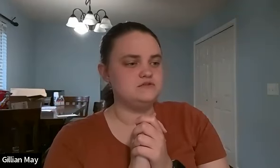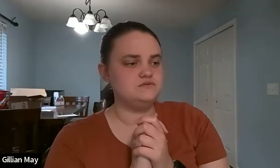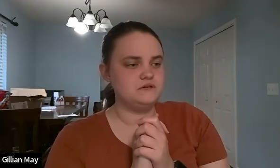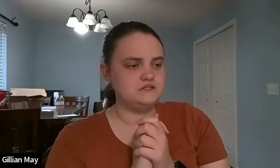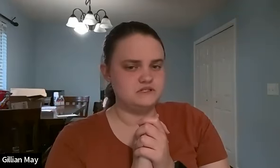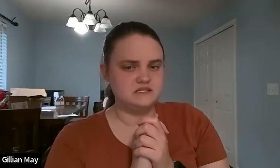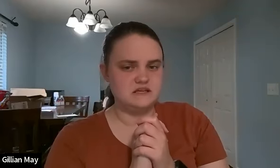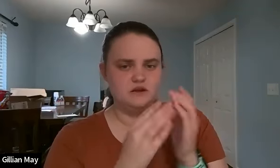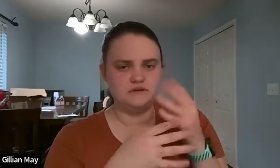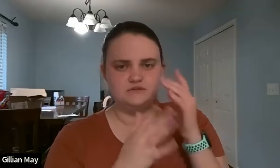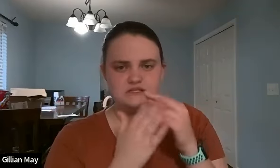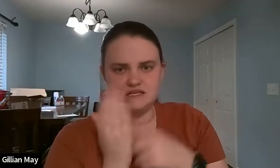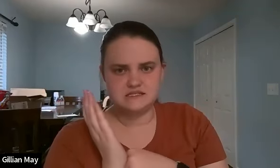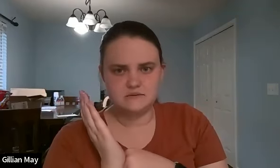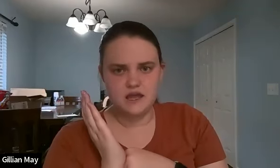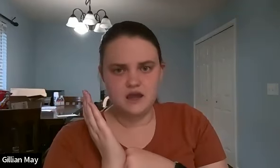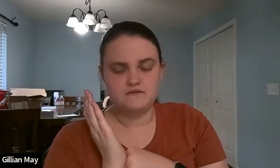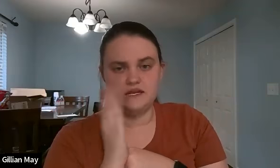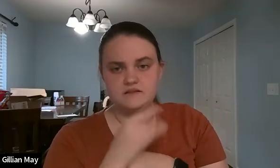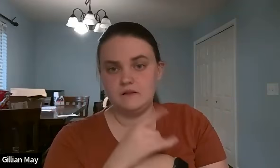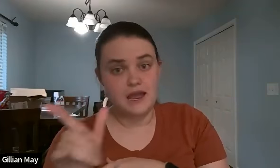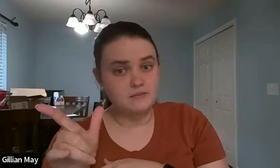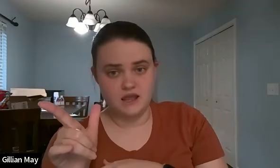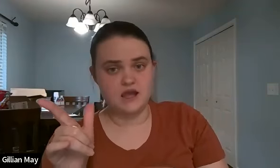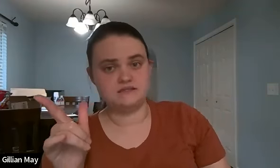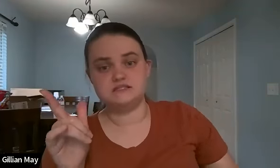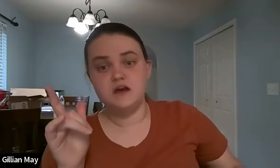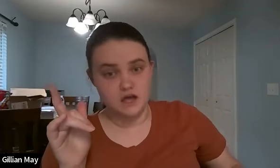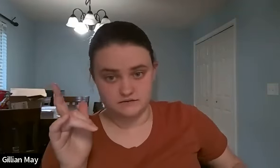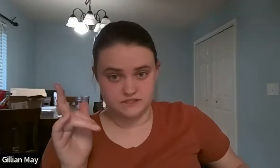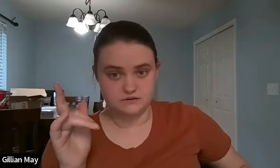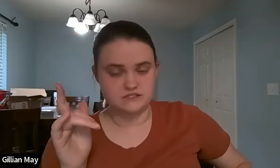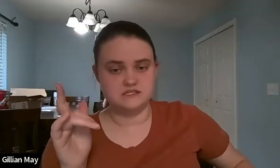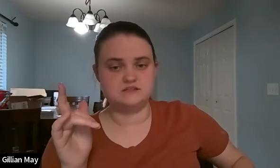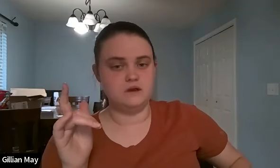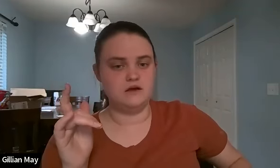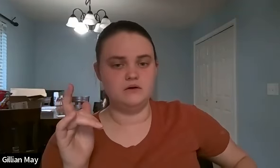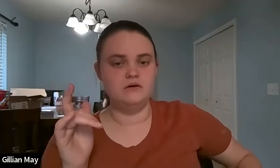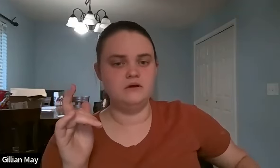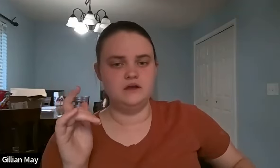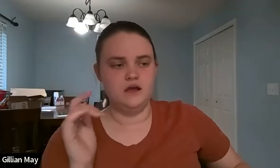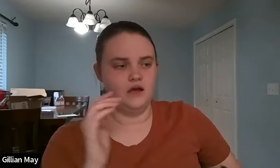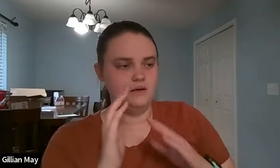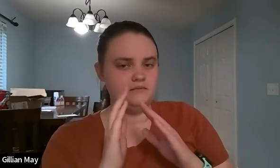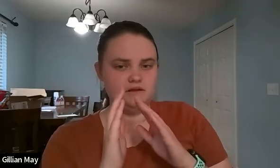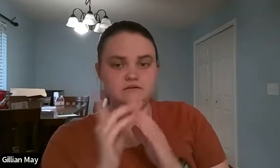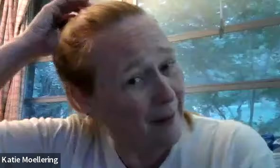those resources. I think our resource list that we have, and the library has a ton of resources as well. The other thing I was